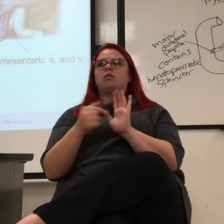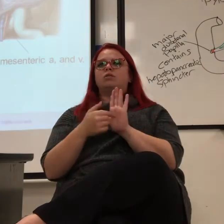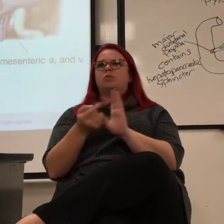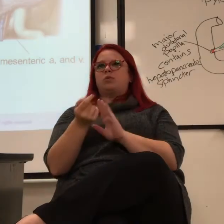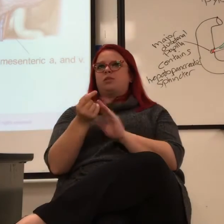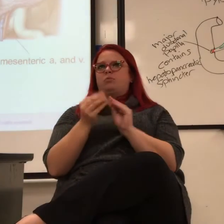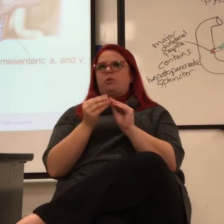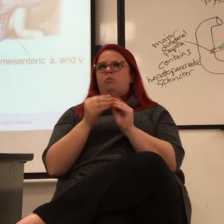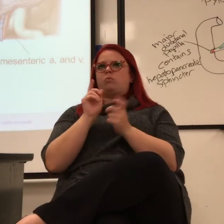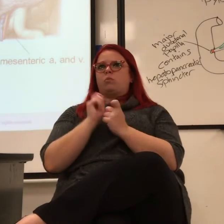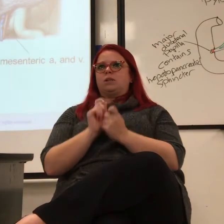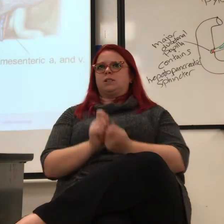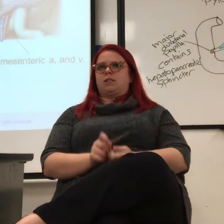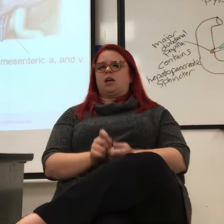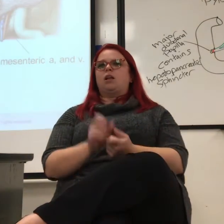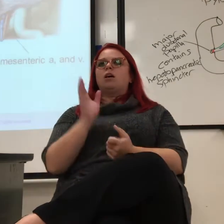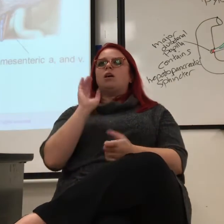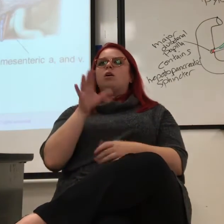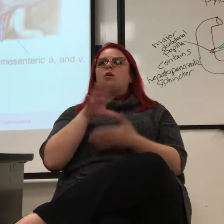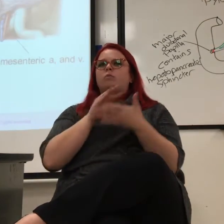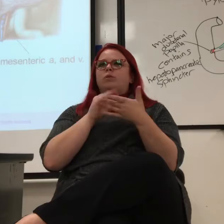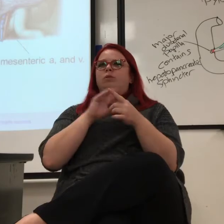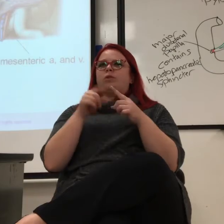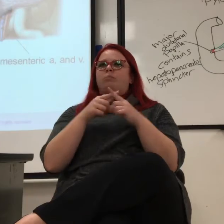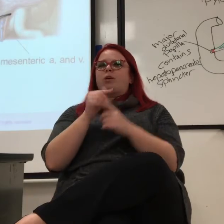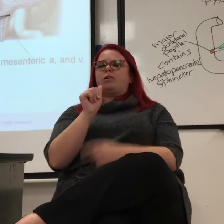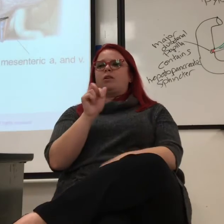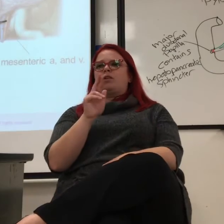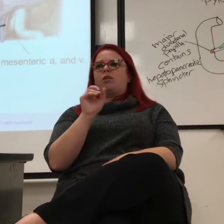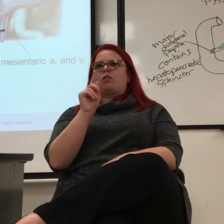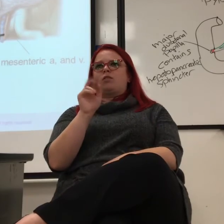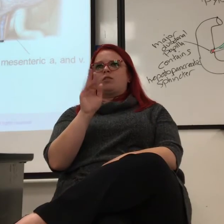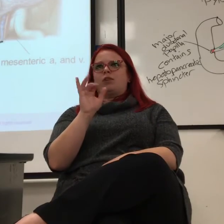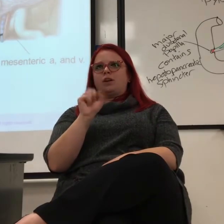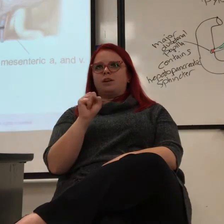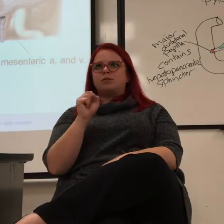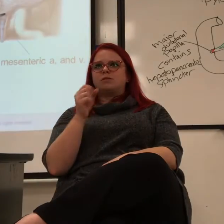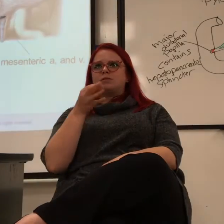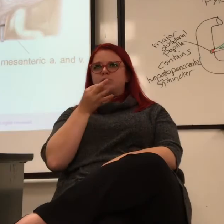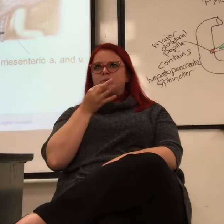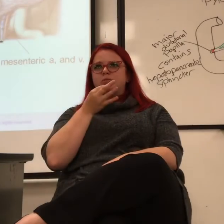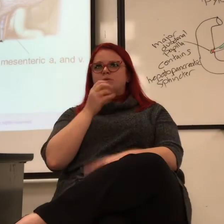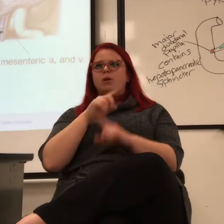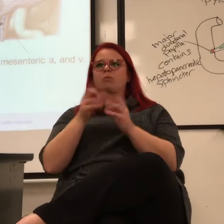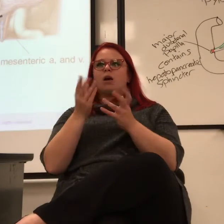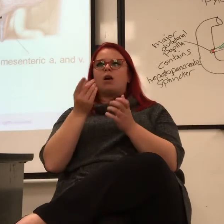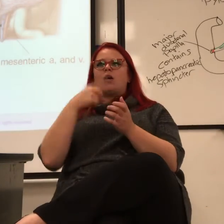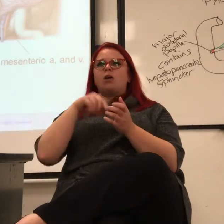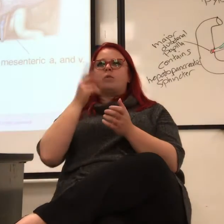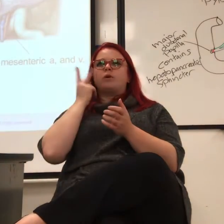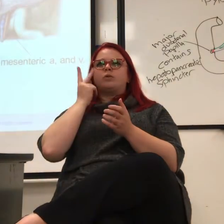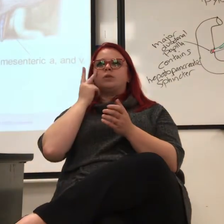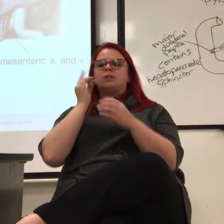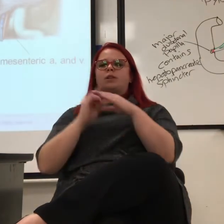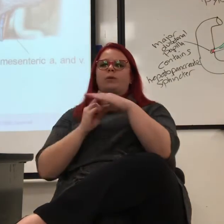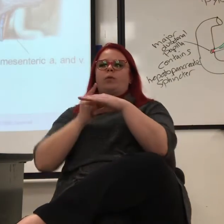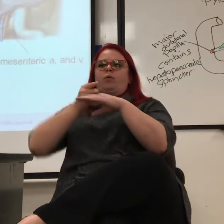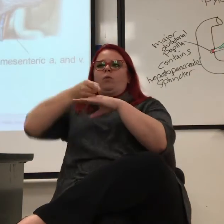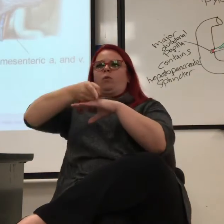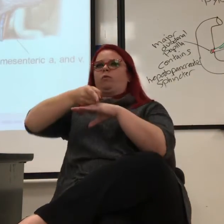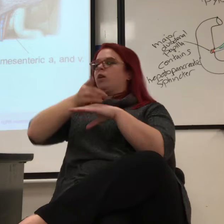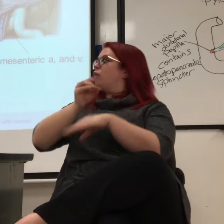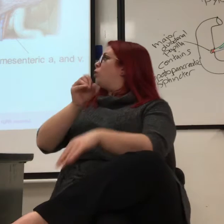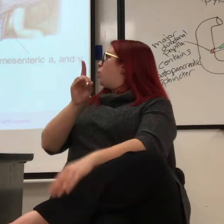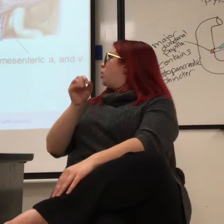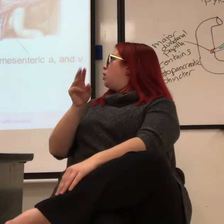more. We're going to learn these arteries coming up here, but here's what I want you to see. They're going over the duodenum.